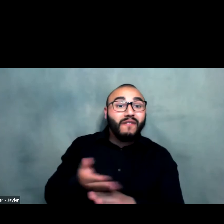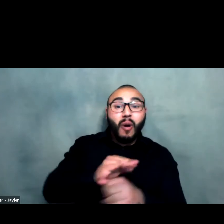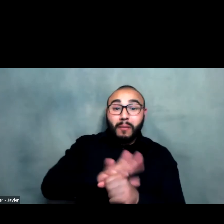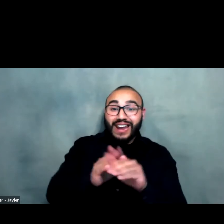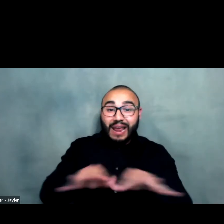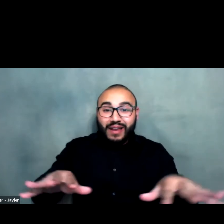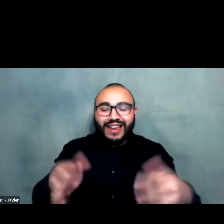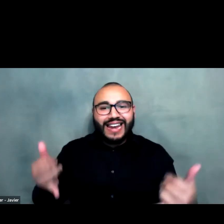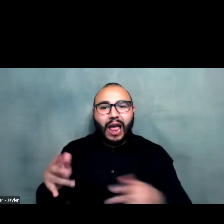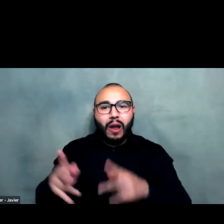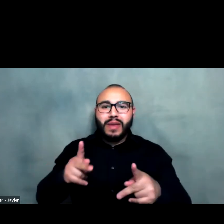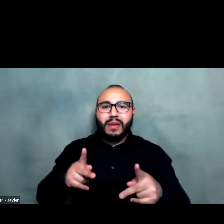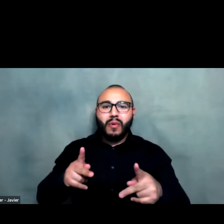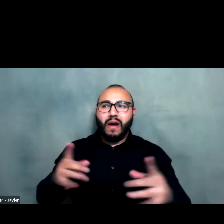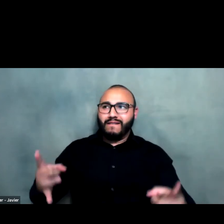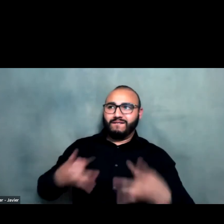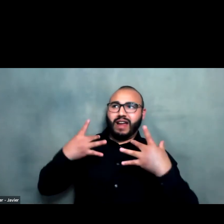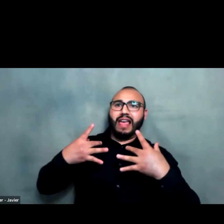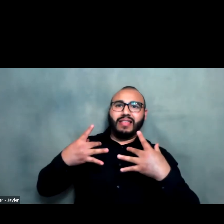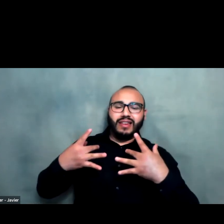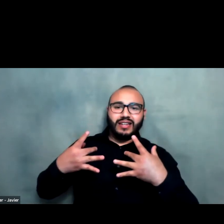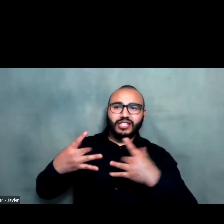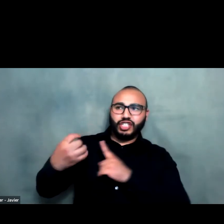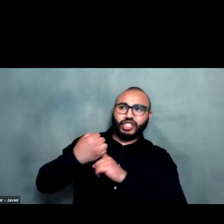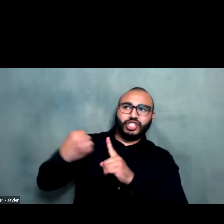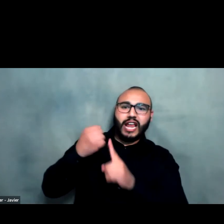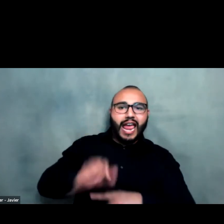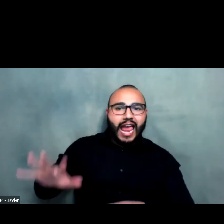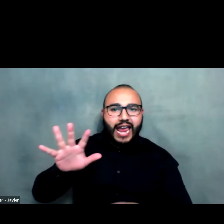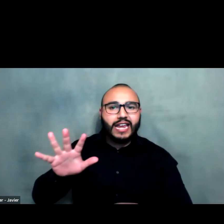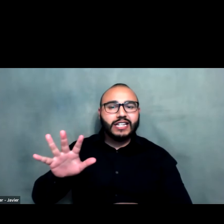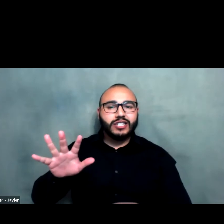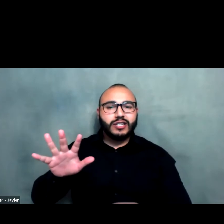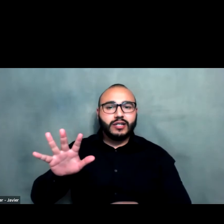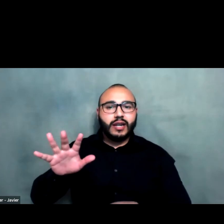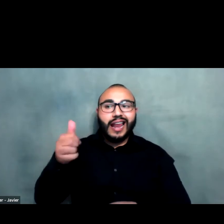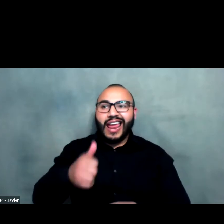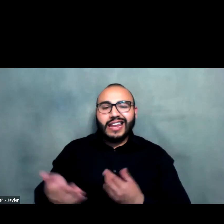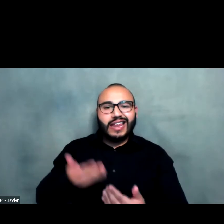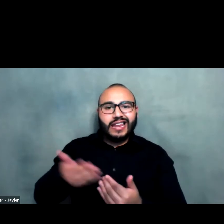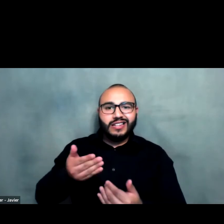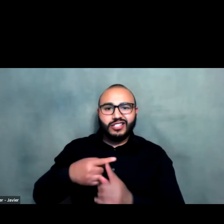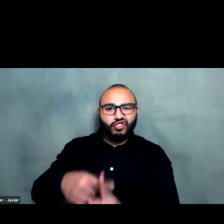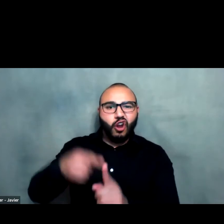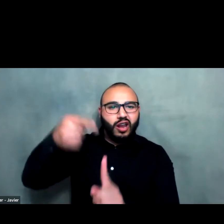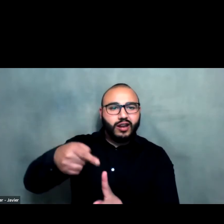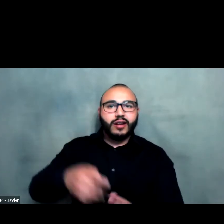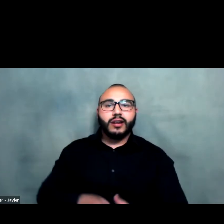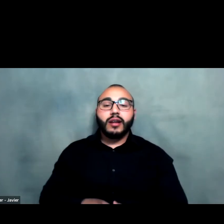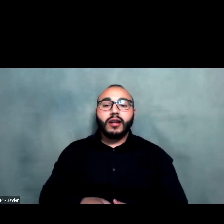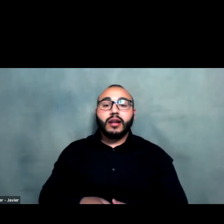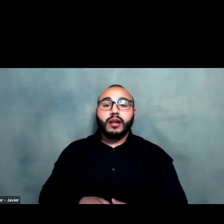people are responding through violent attacks on Asians and any easy target. The rise